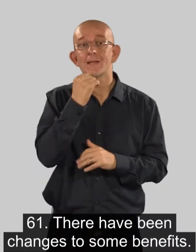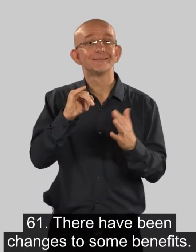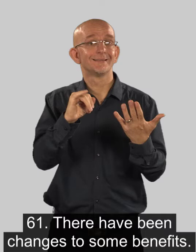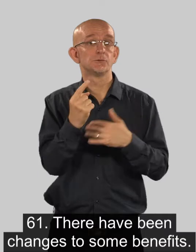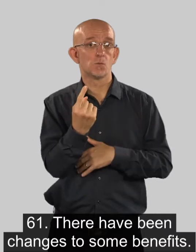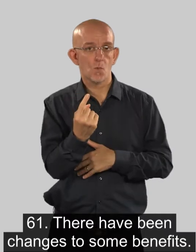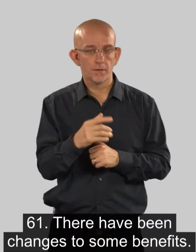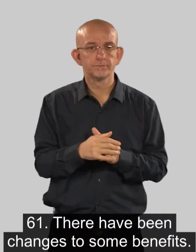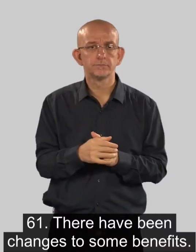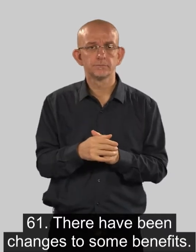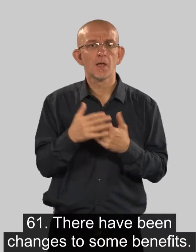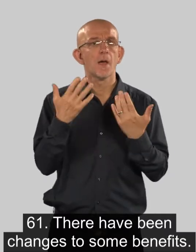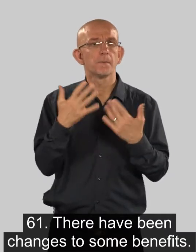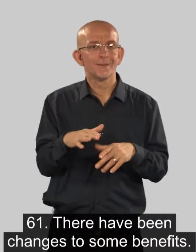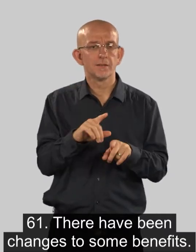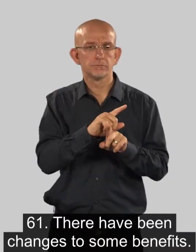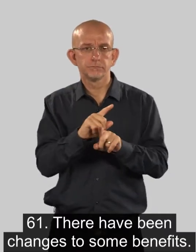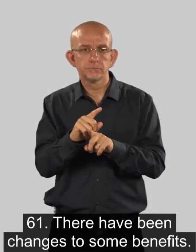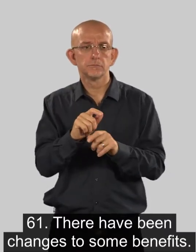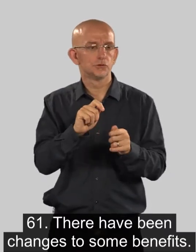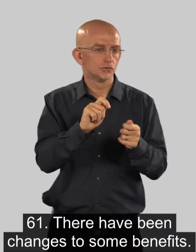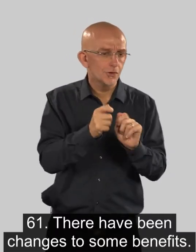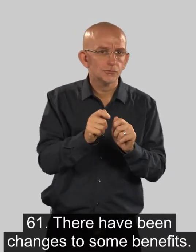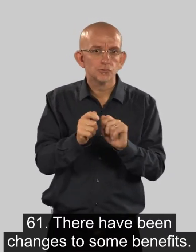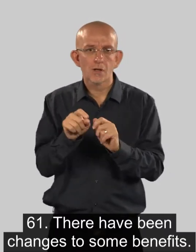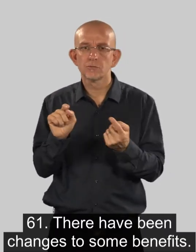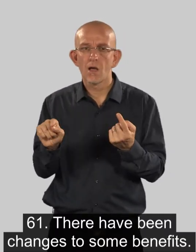61. There have been changes to some benefits,